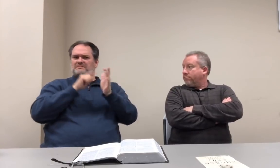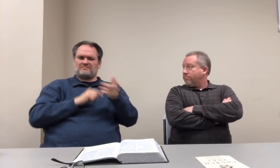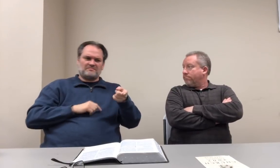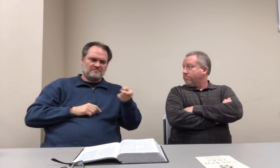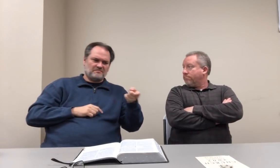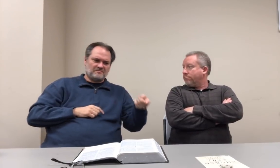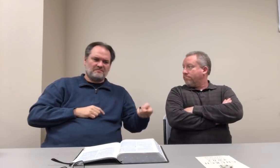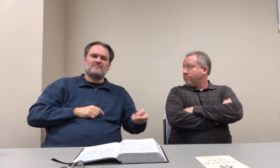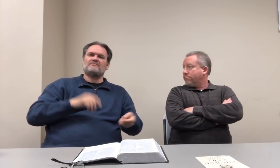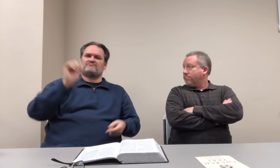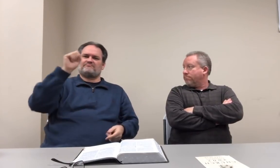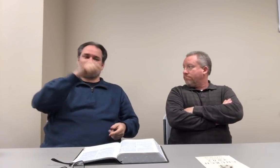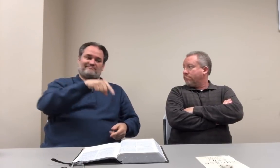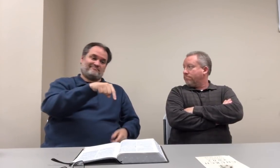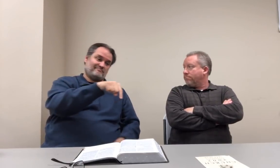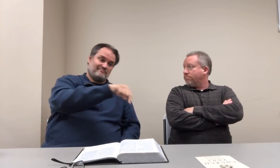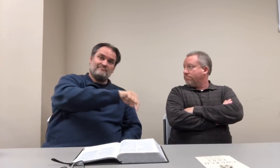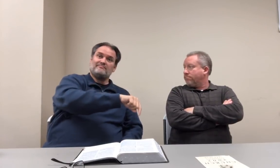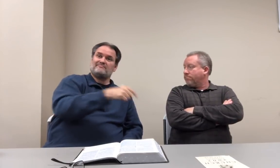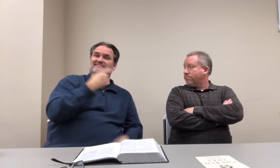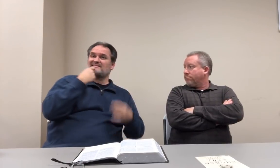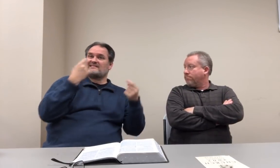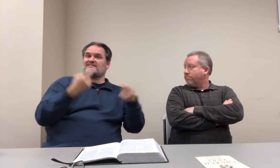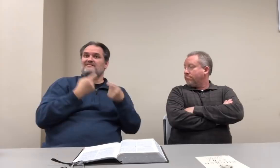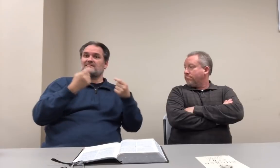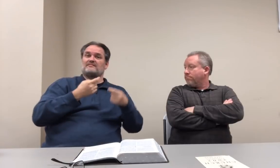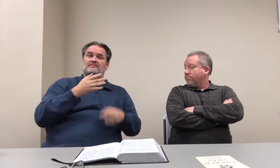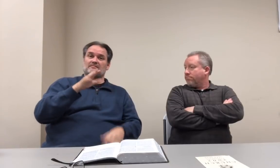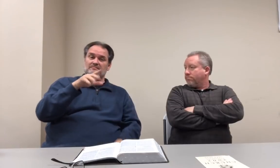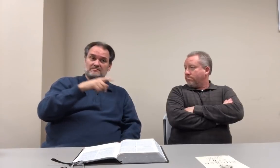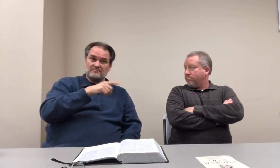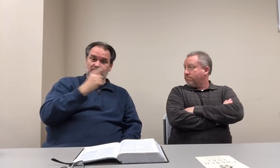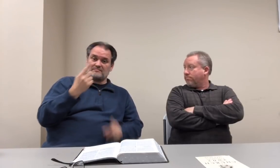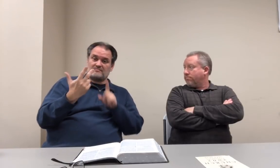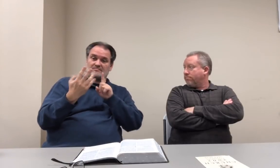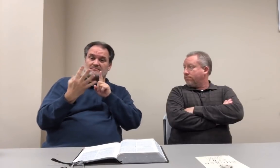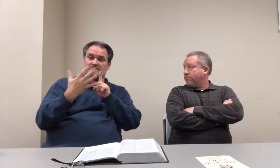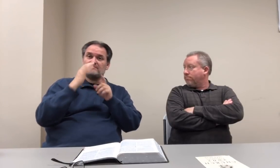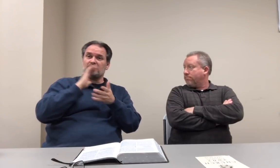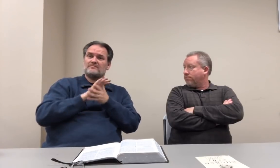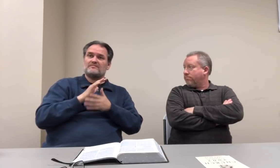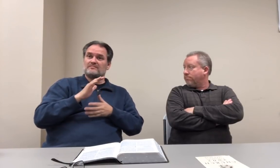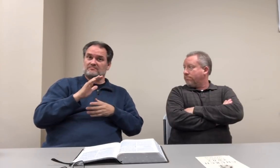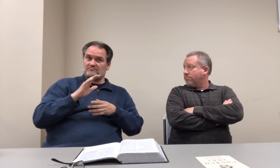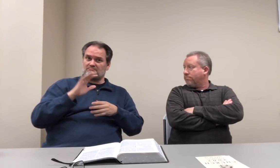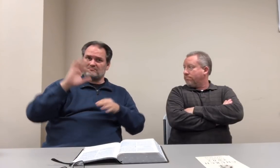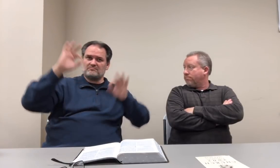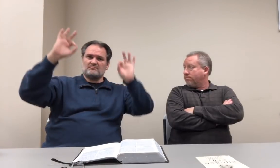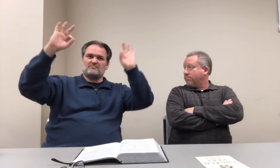Second word you've probably heard before, anthropomorphism. I've heard that school of that. First